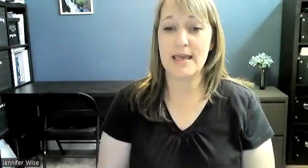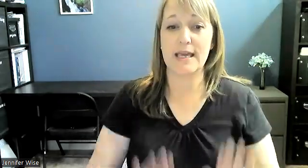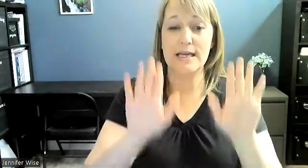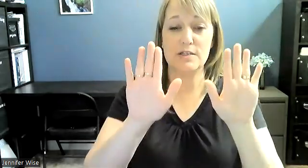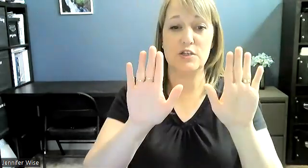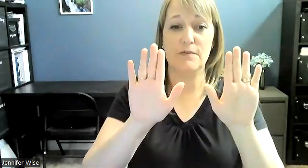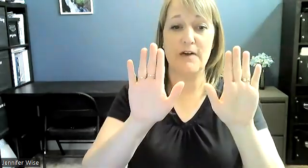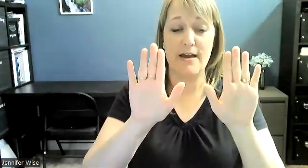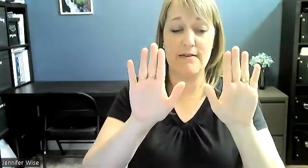Swimming is 2 5.